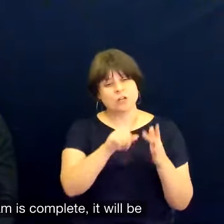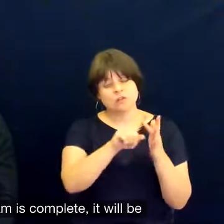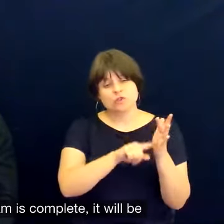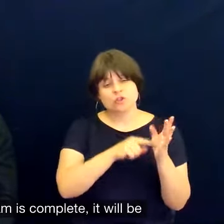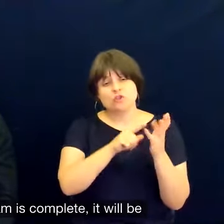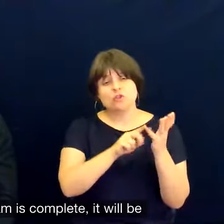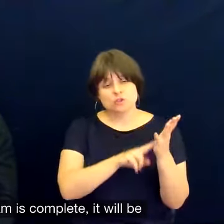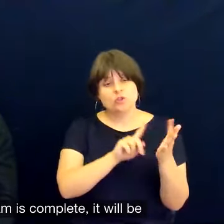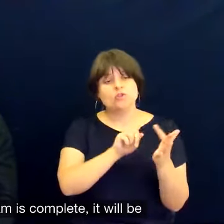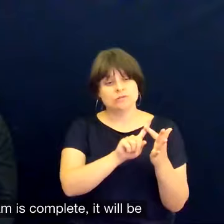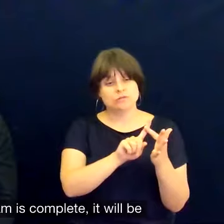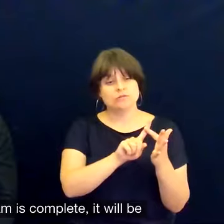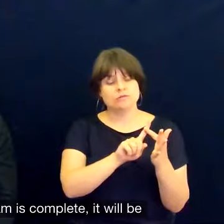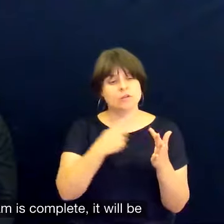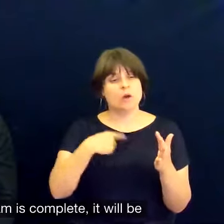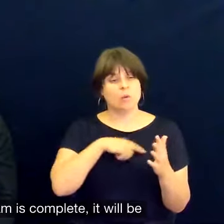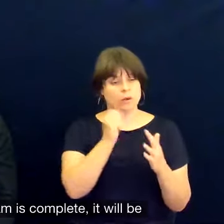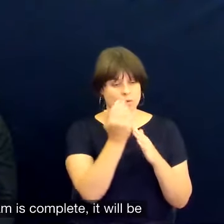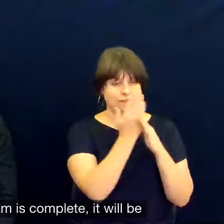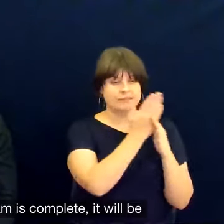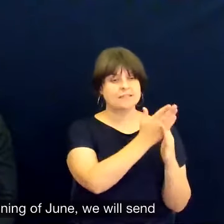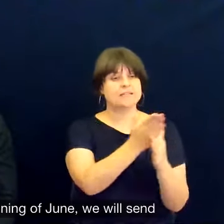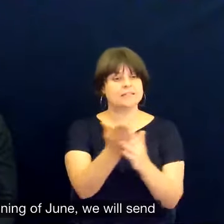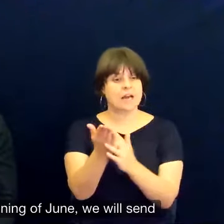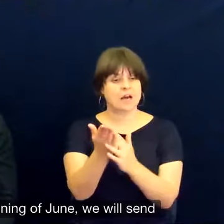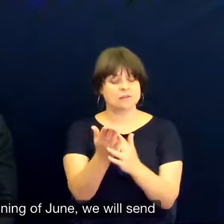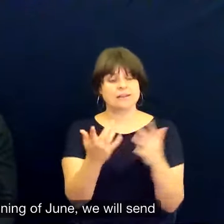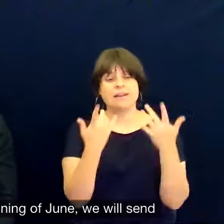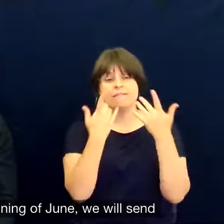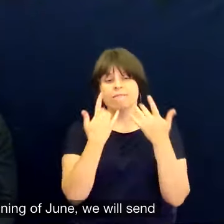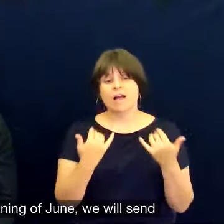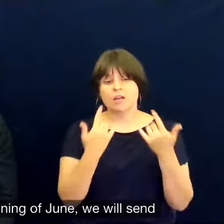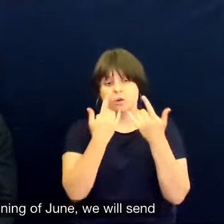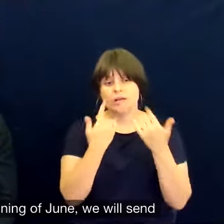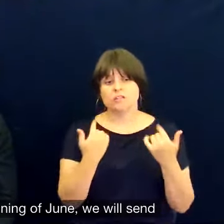we will send out mentoring evaluation